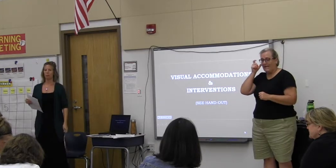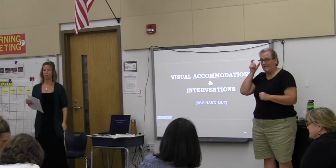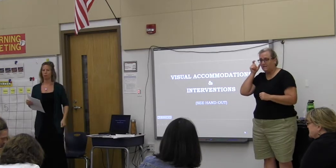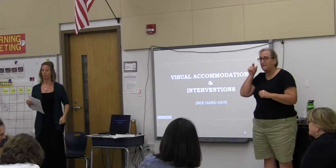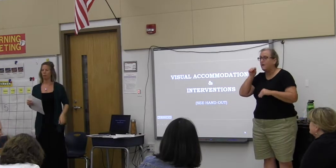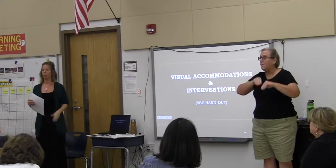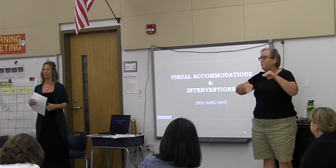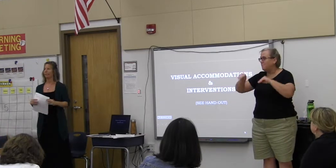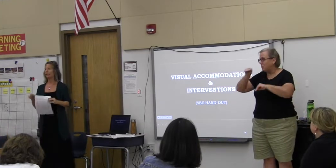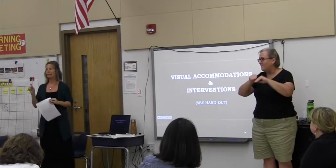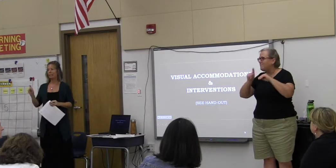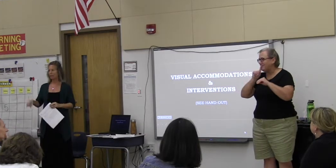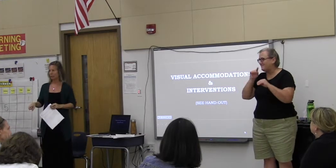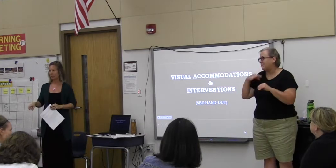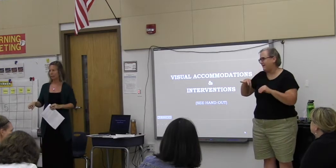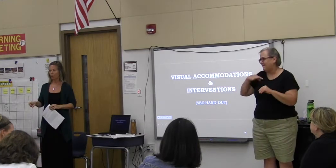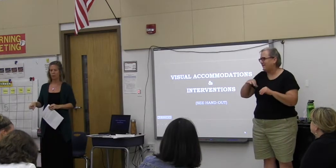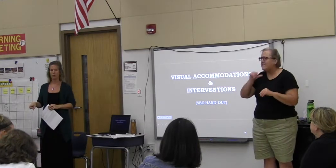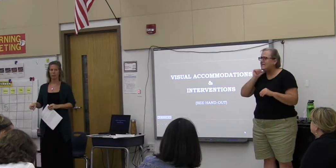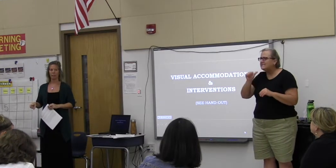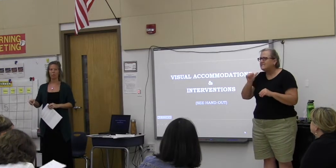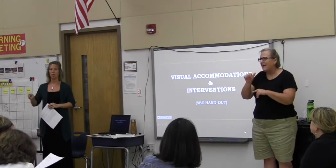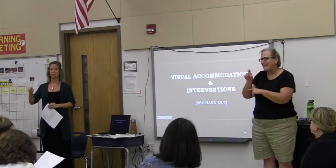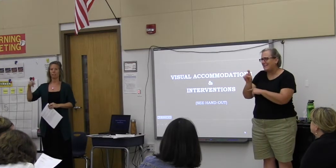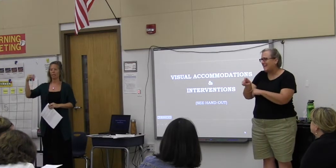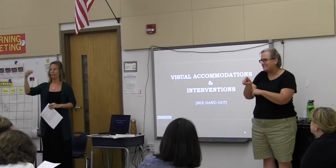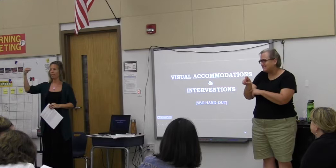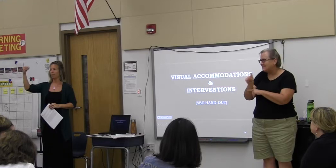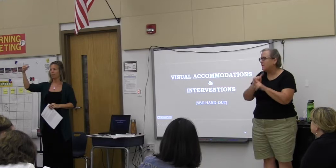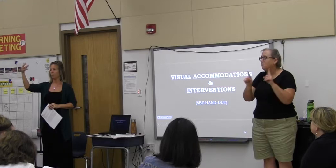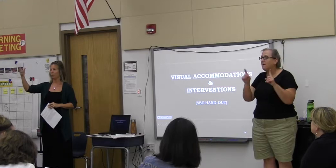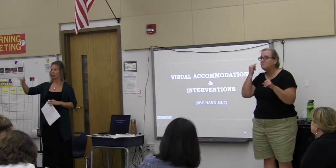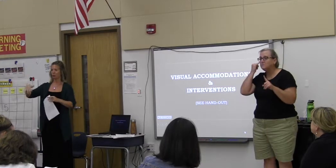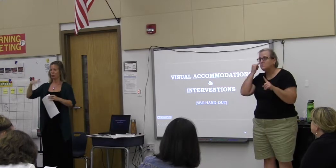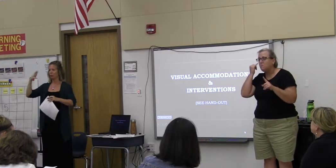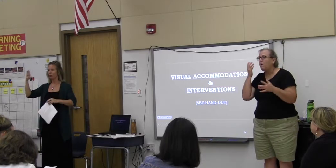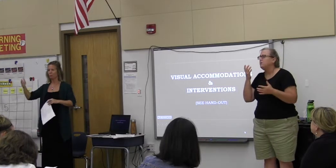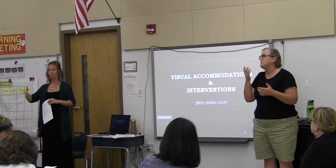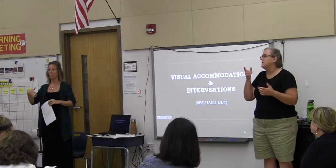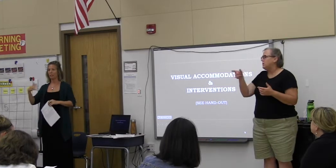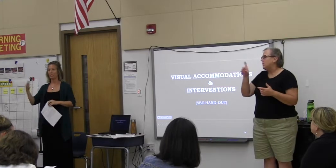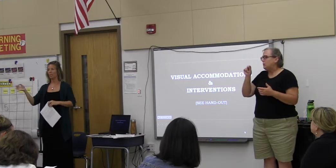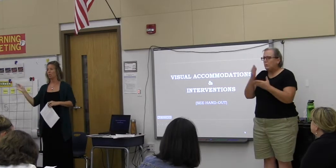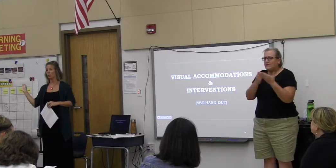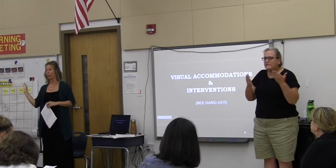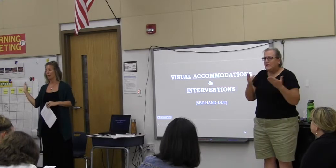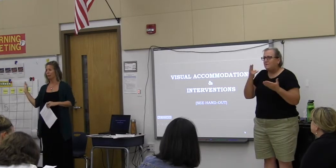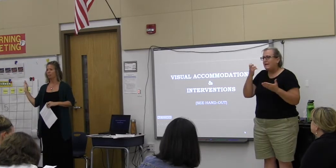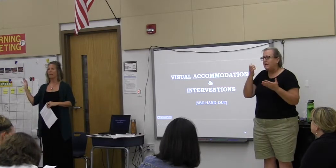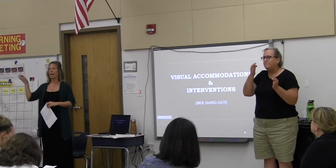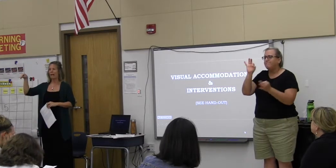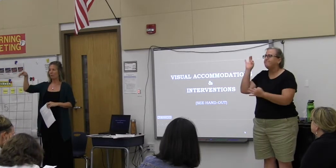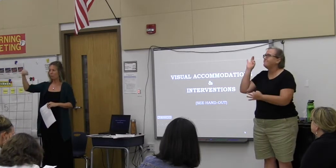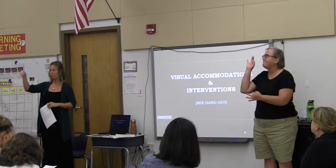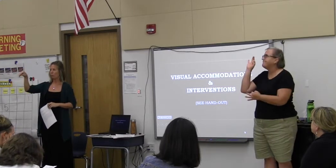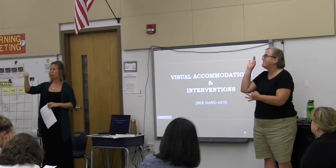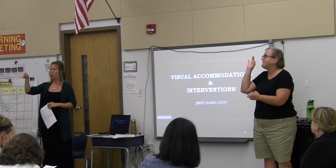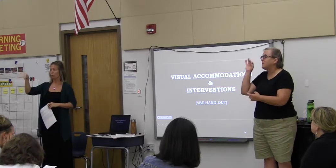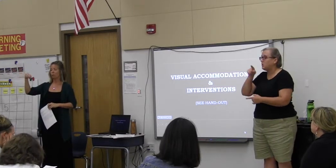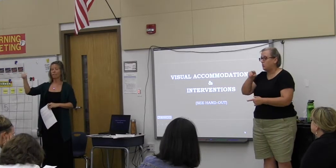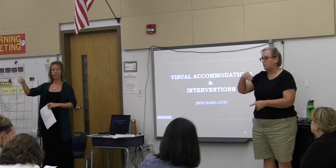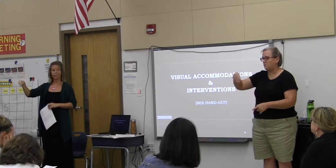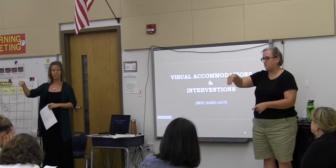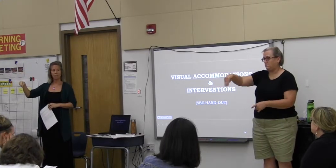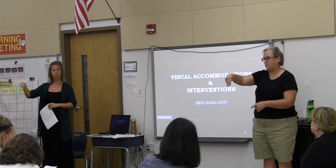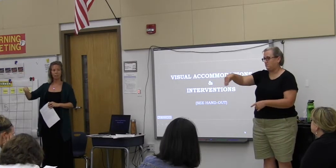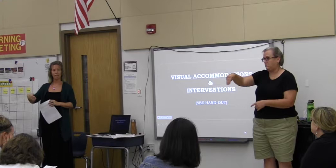to be beneficial for him. It's not necessary all the time, but say, you know, you're doing something and he looks away. Adding movement will help